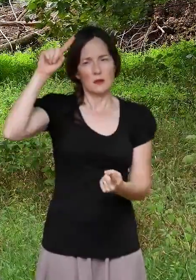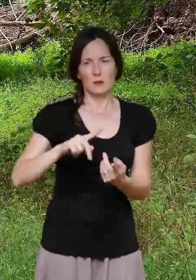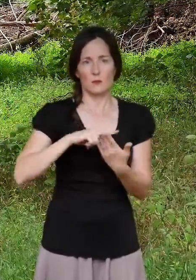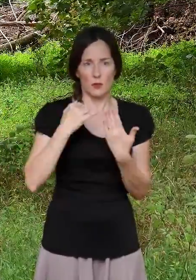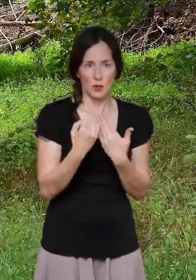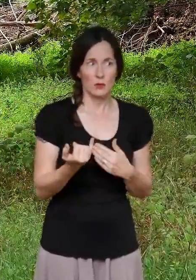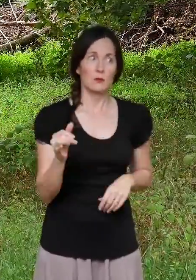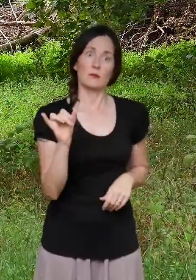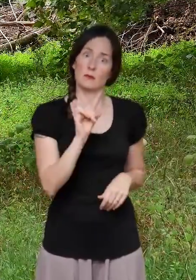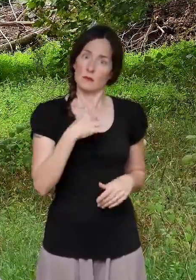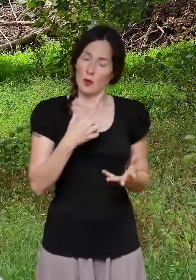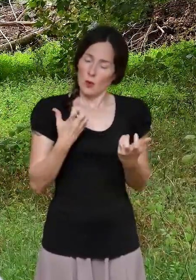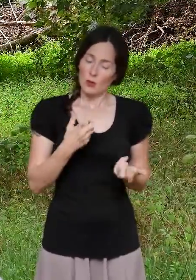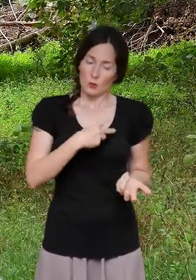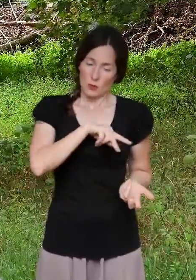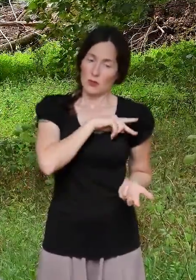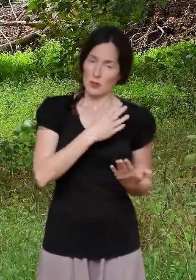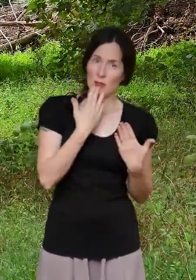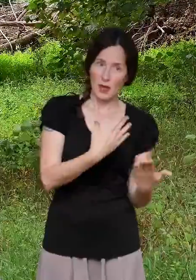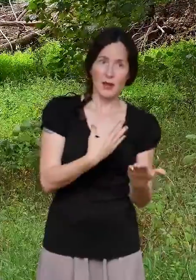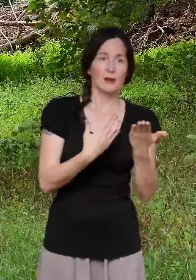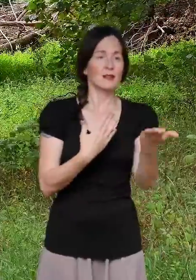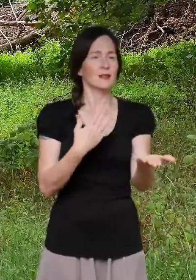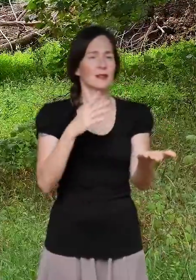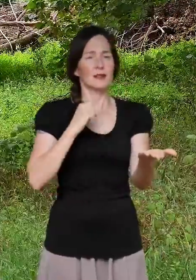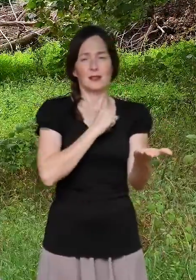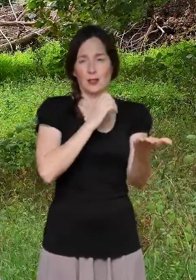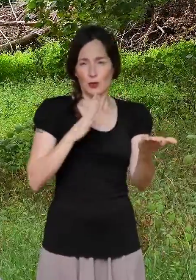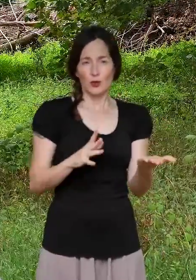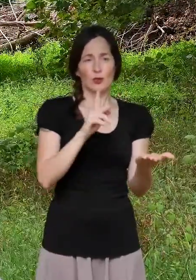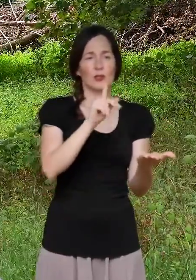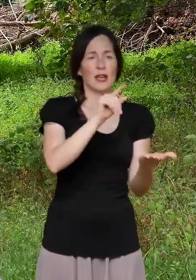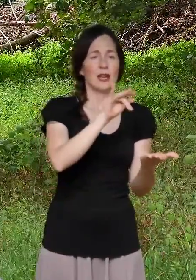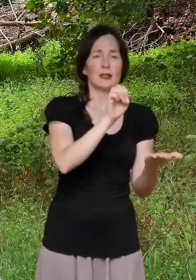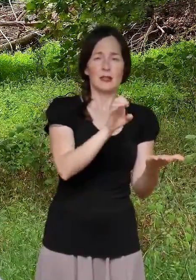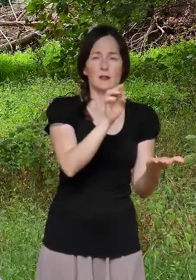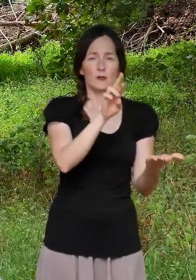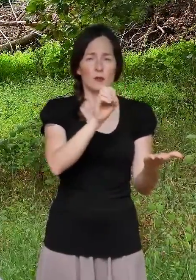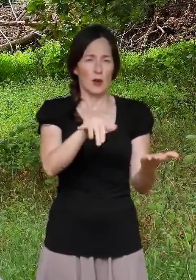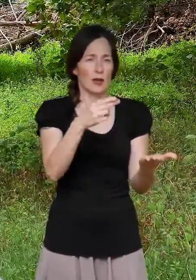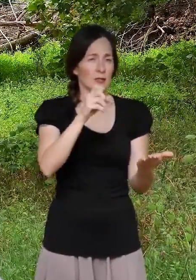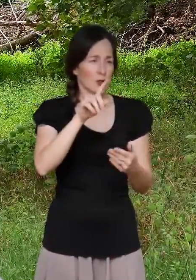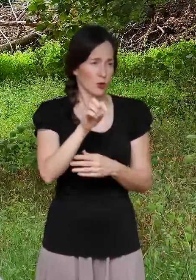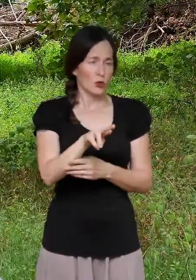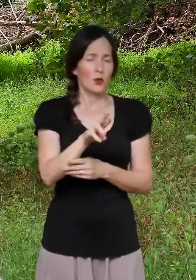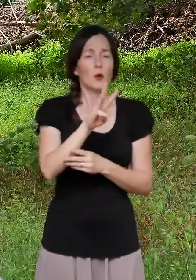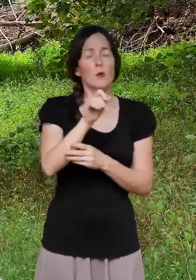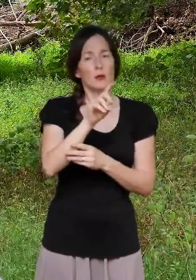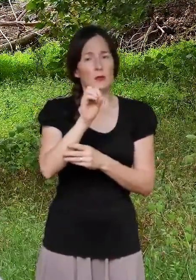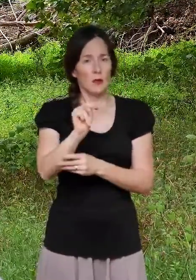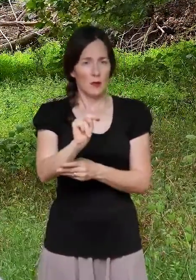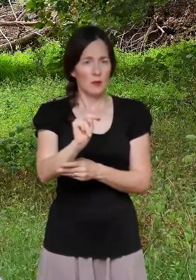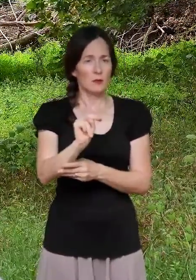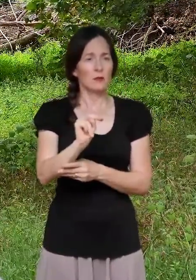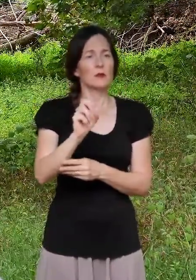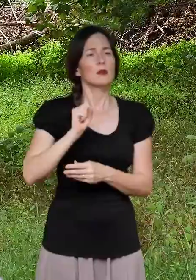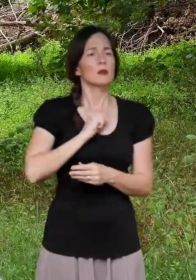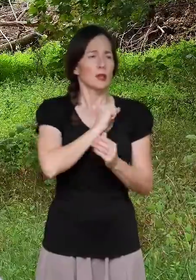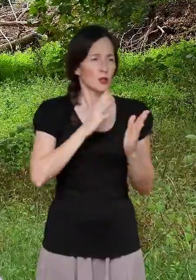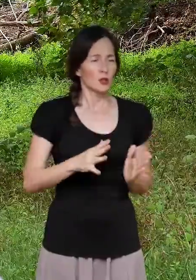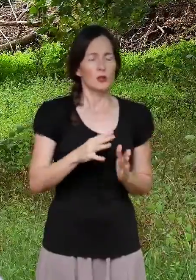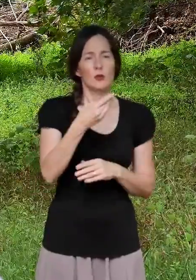we're sitting on right now. And we're so grateful to Governor Hogan and the State Highway Administrator